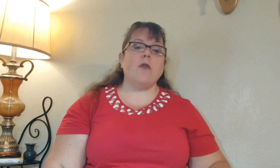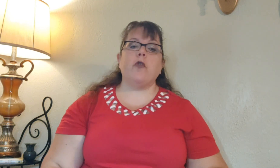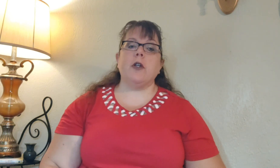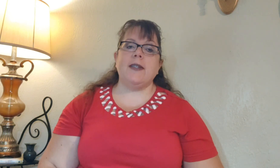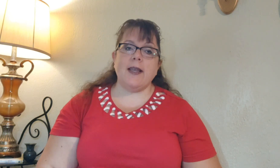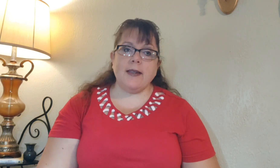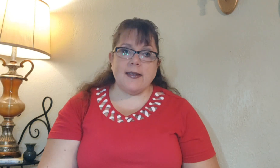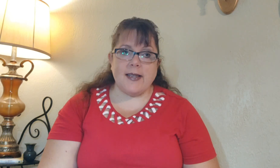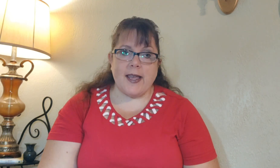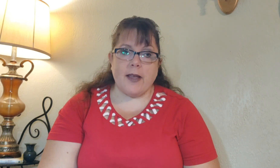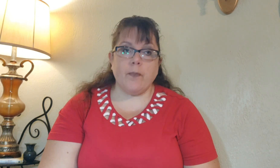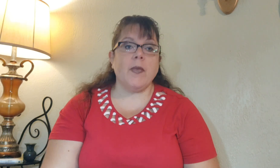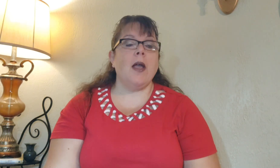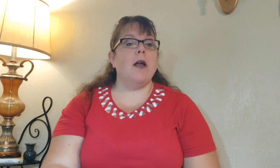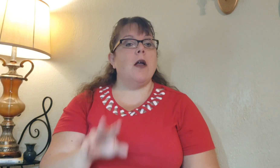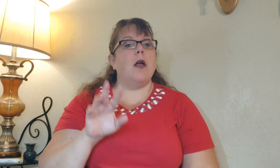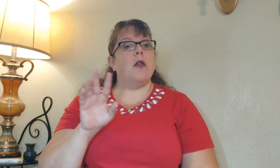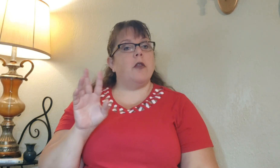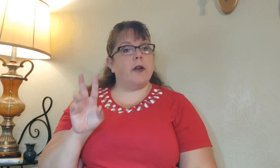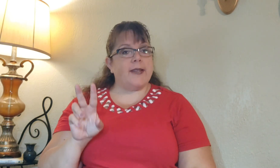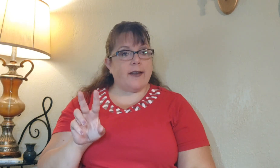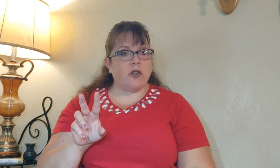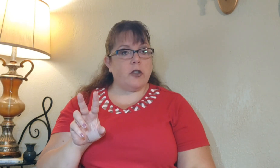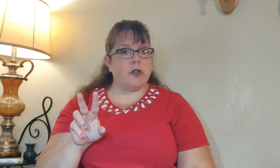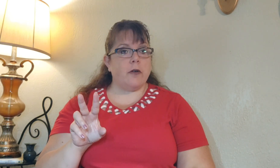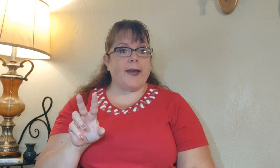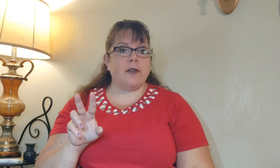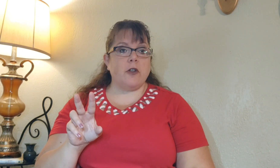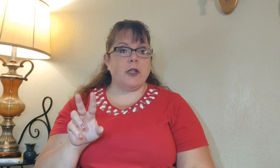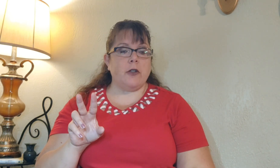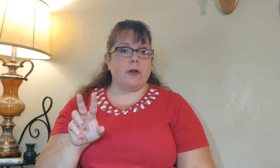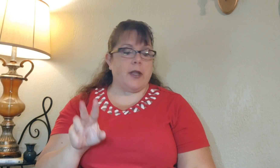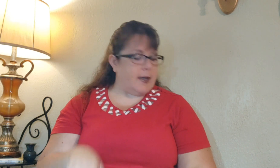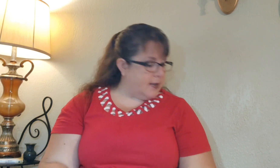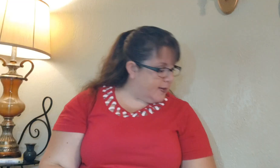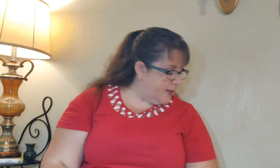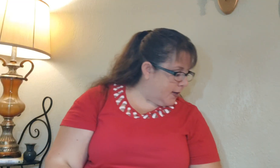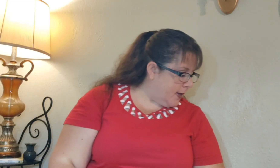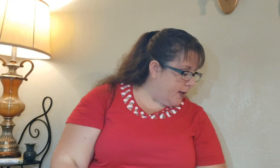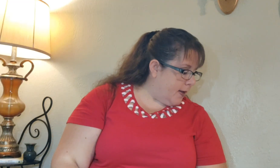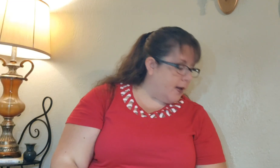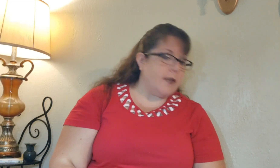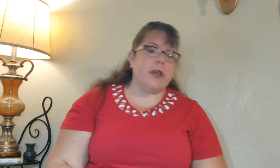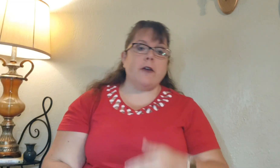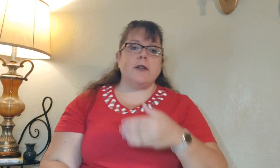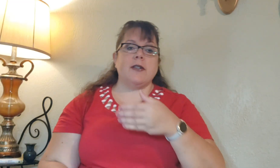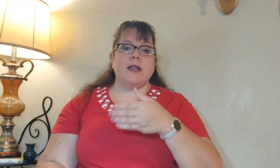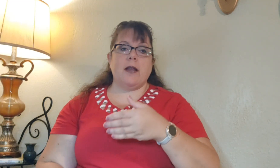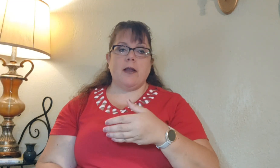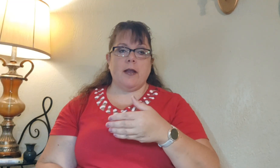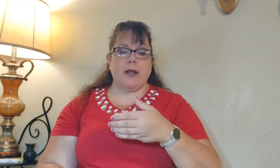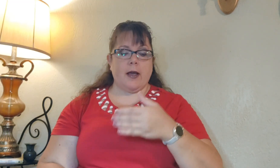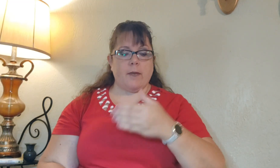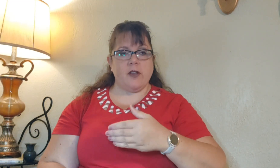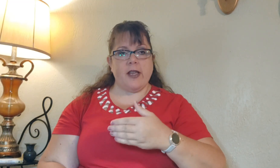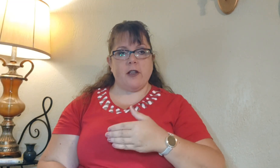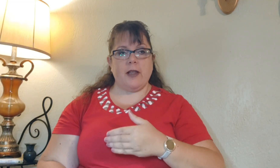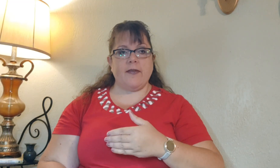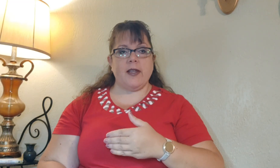And for dignity, there's actually two ways you can do this. There's, you take your left